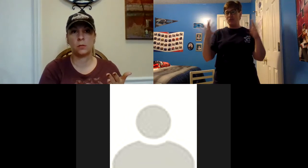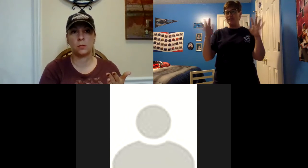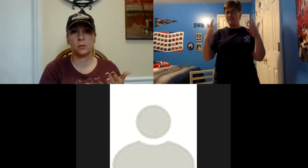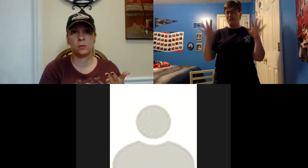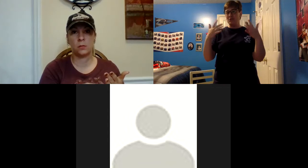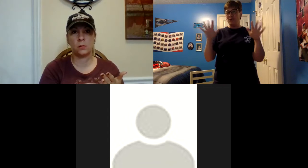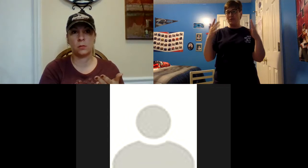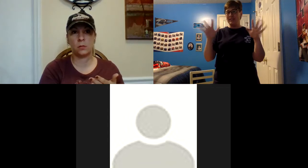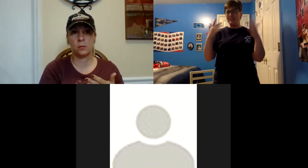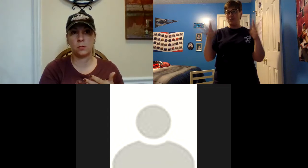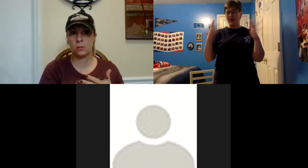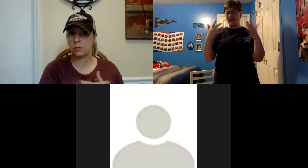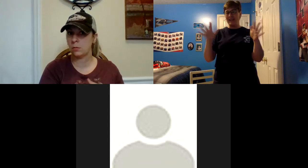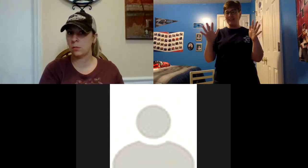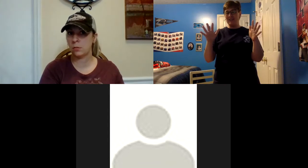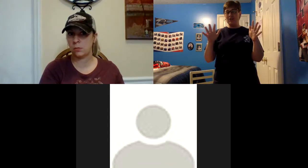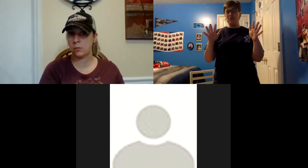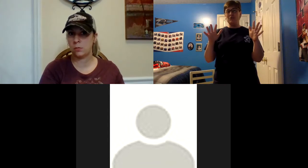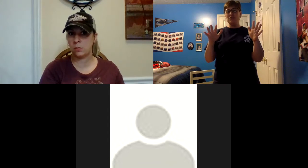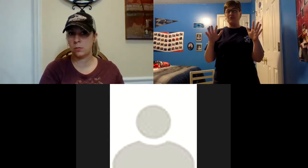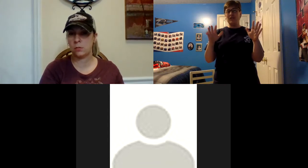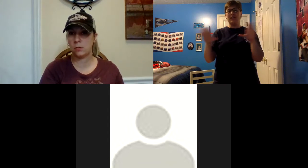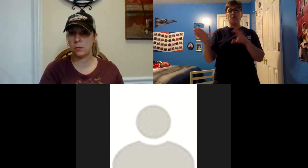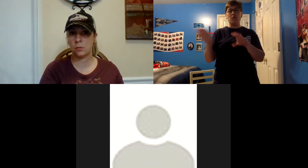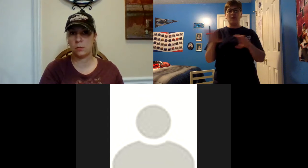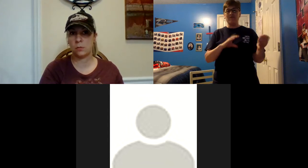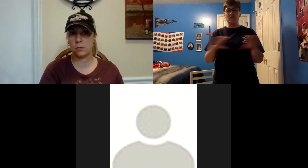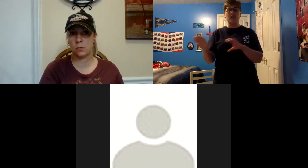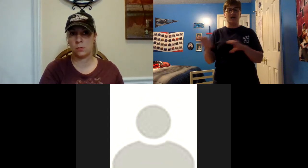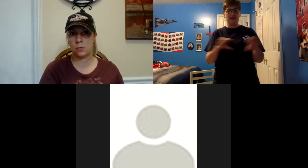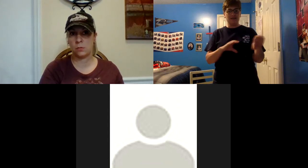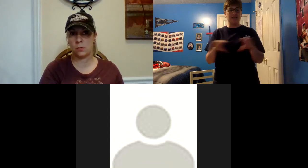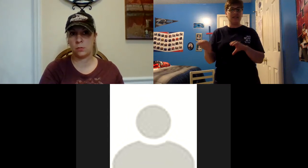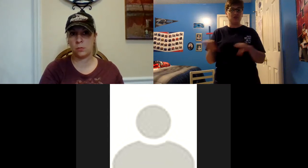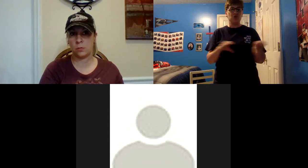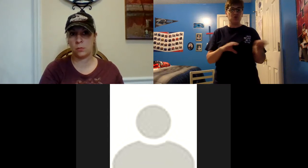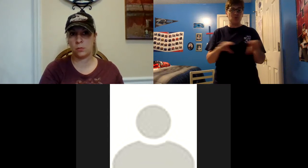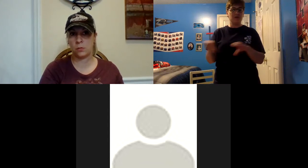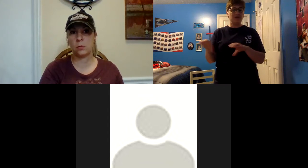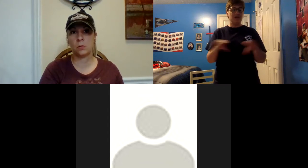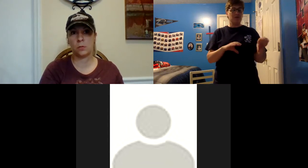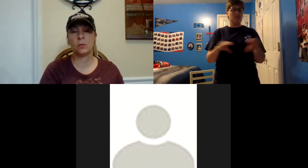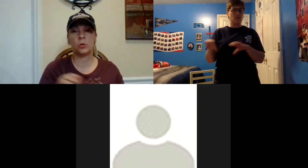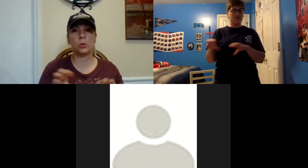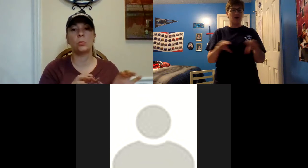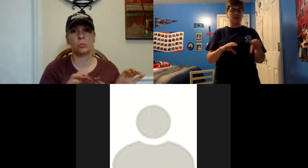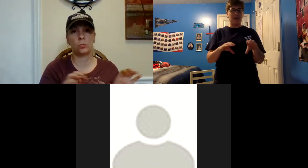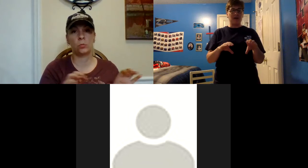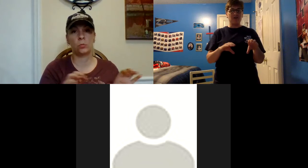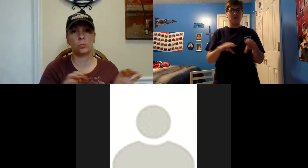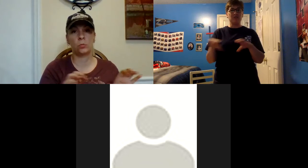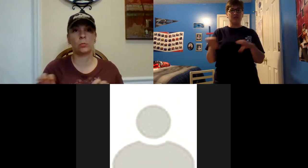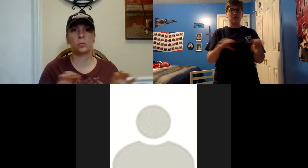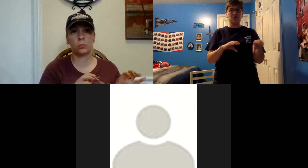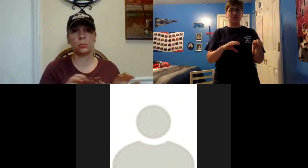you wouldn't do this way. You would do like, what have you done? Like do. You remember we've talked